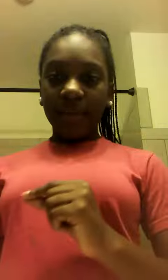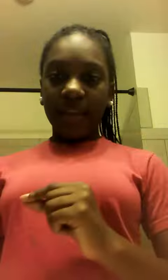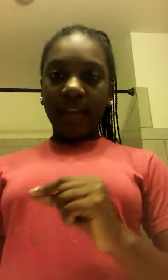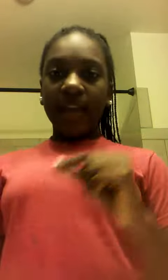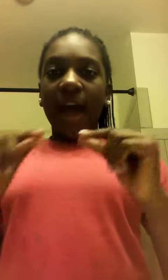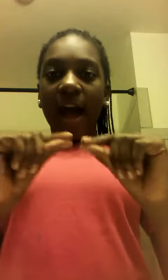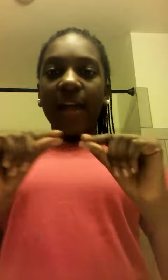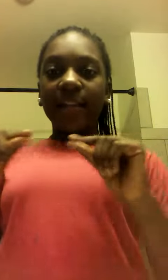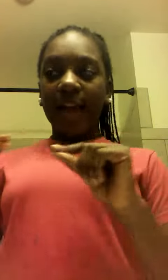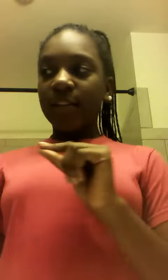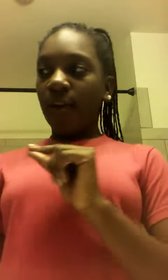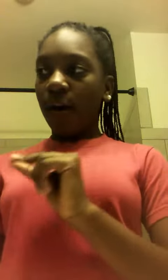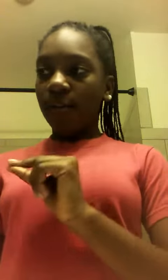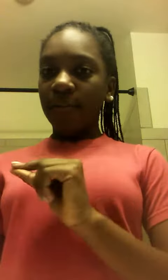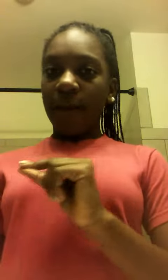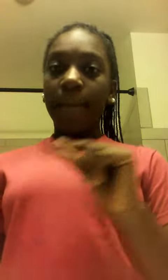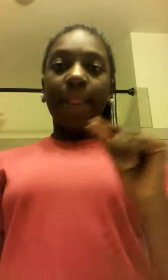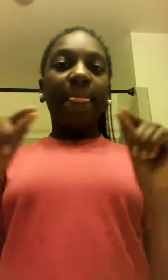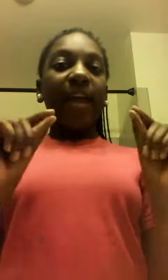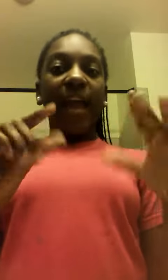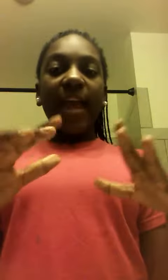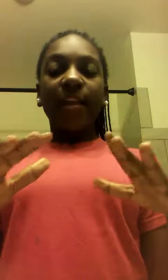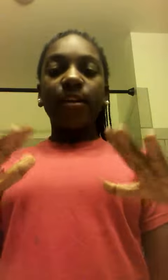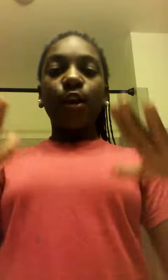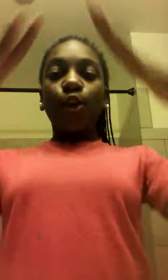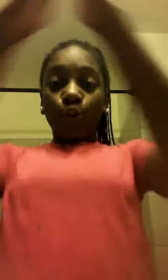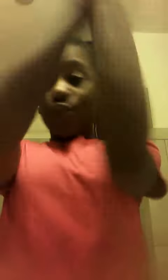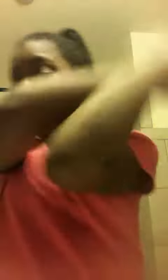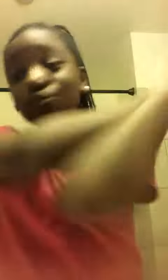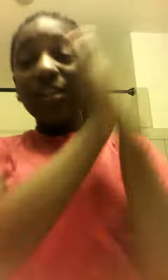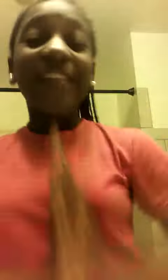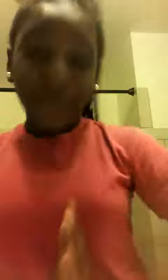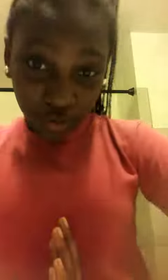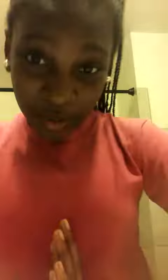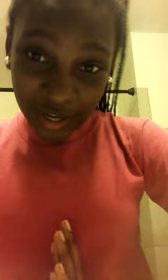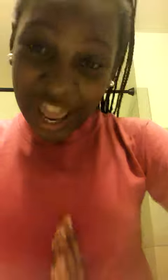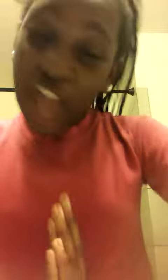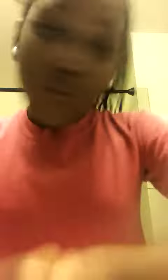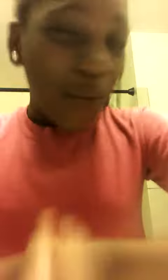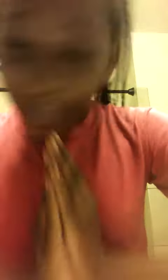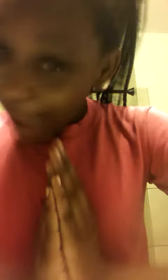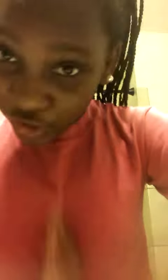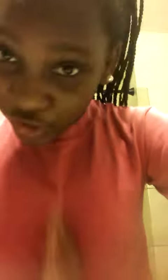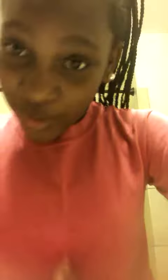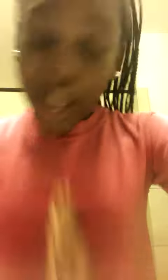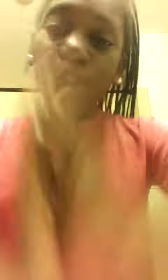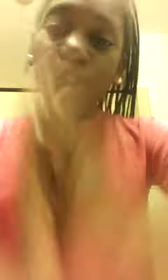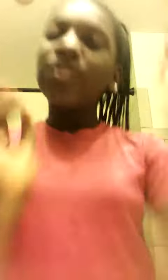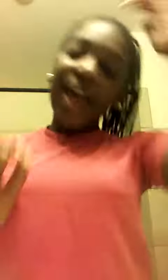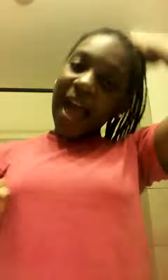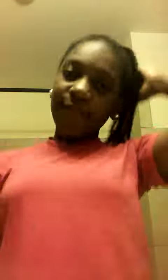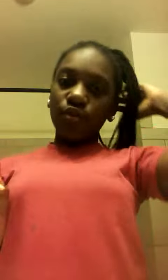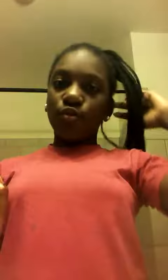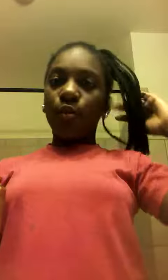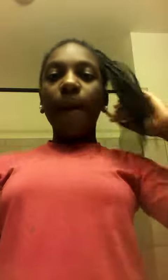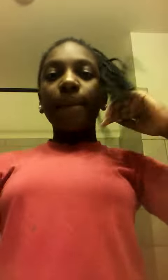comment, I liked all of them. And you just have to do it. You have to do it. You just have to,